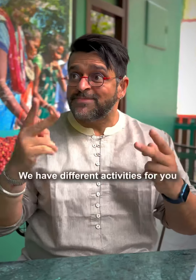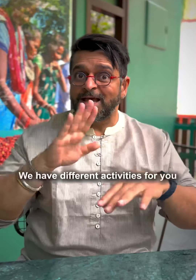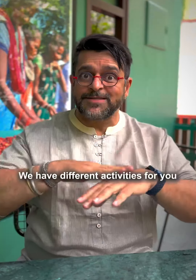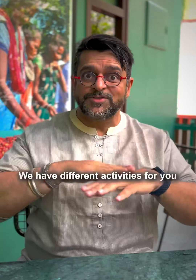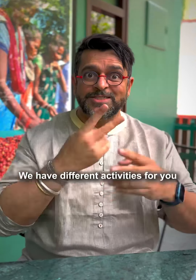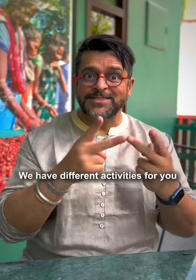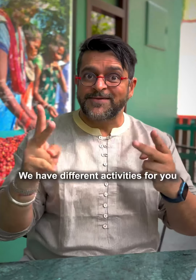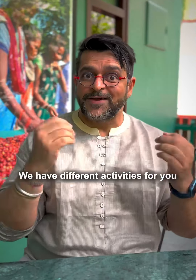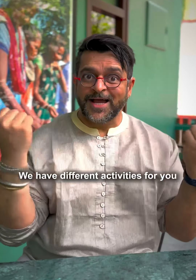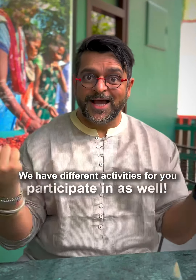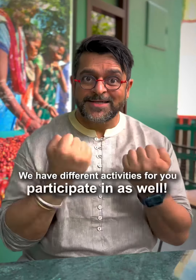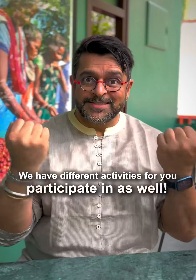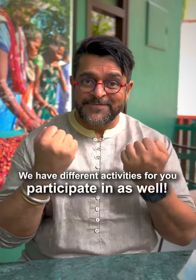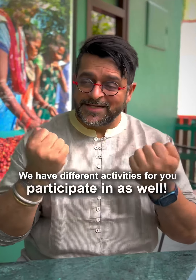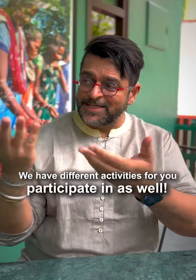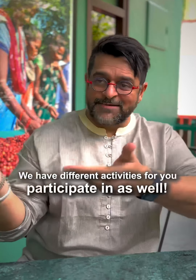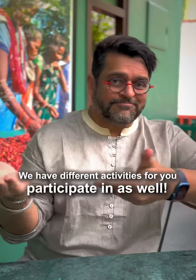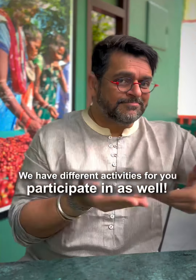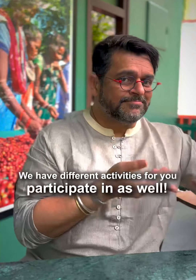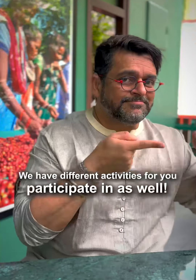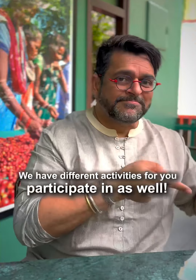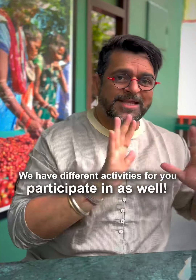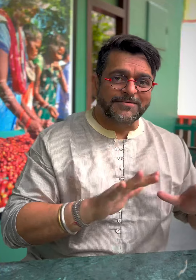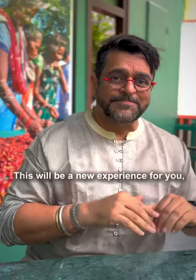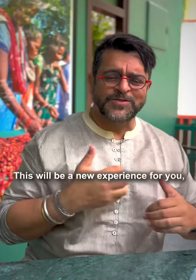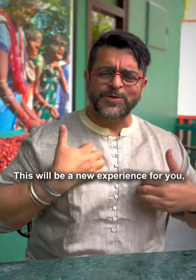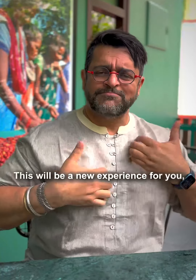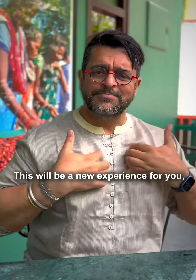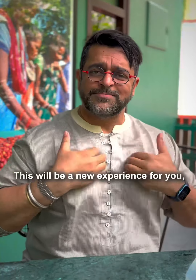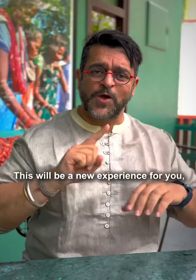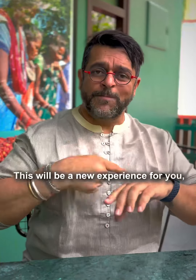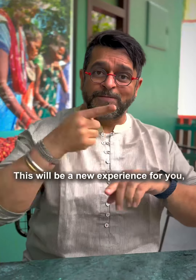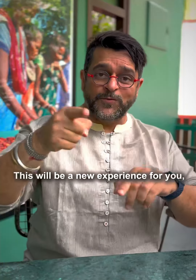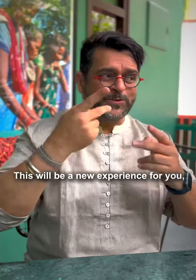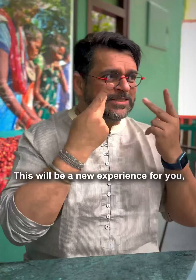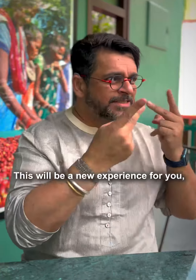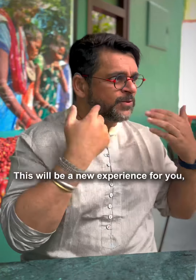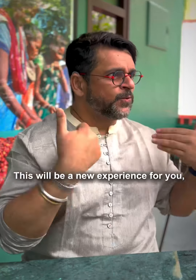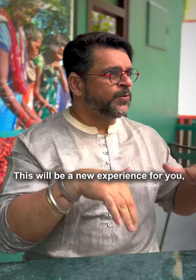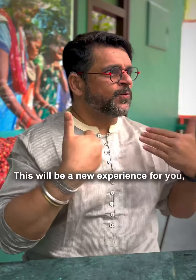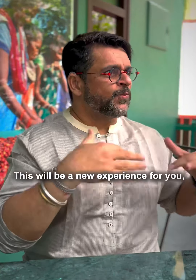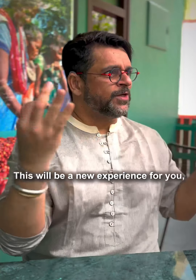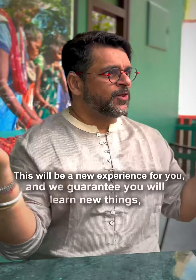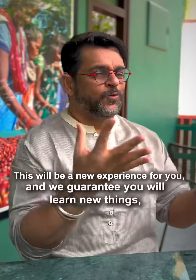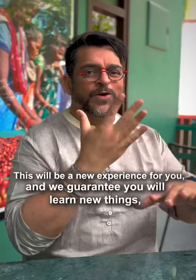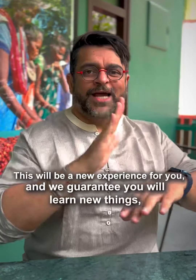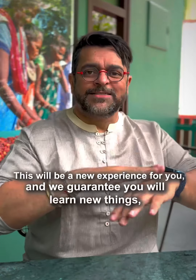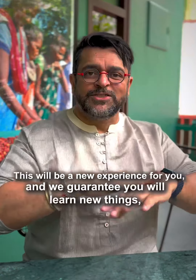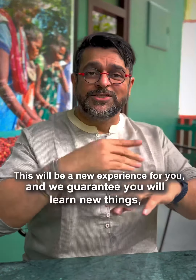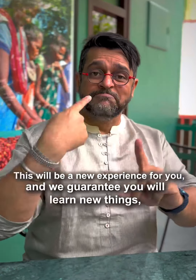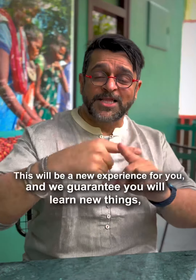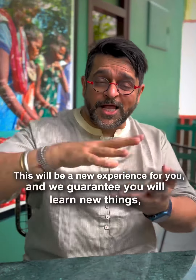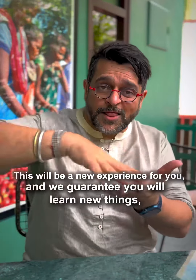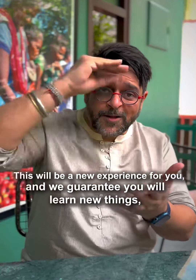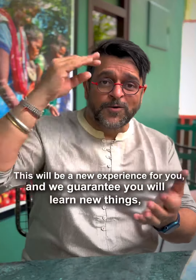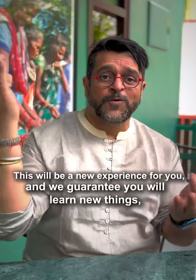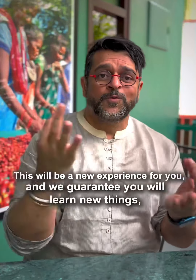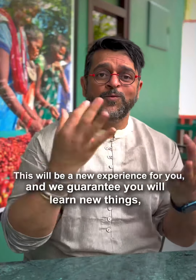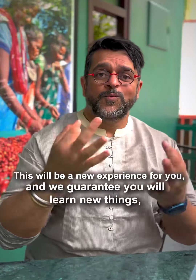you. We have different activities for you to participate in as well. This will be a new experience for you, and we guarantee you will learn